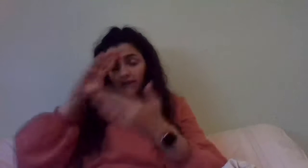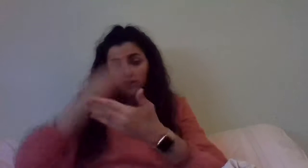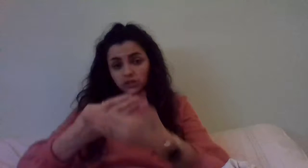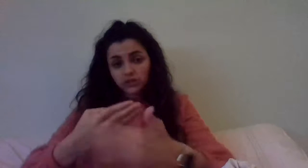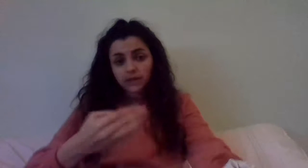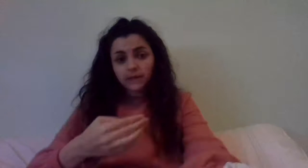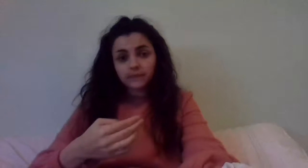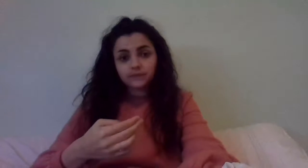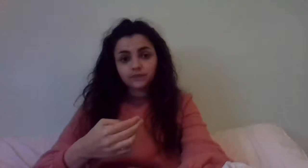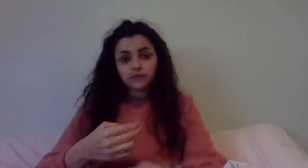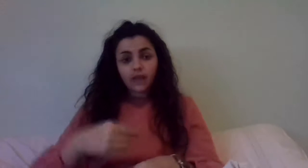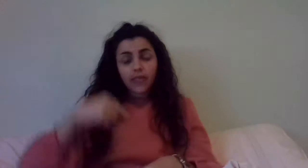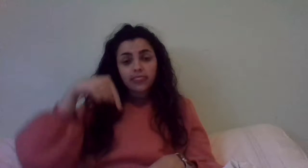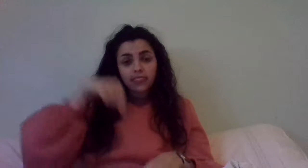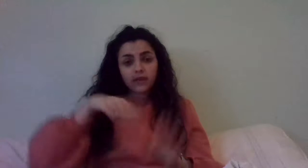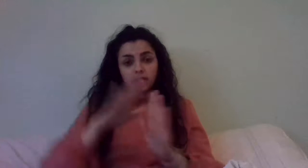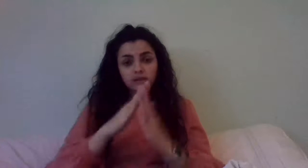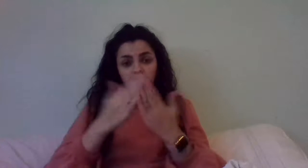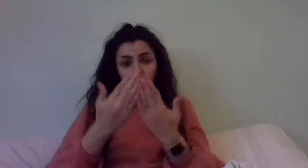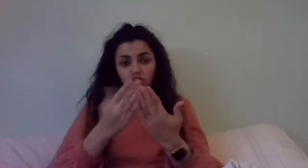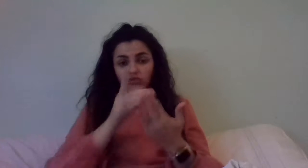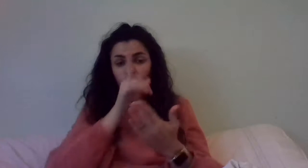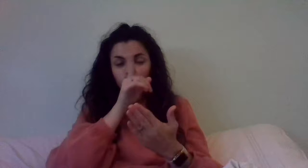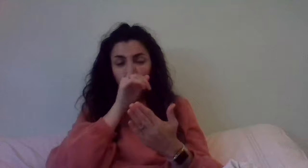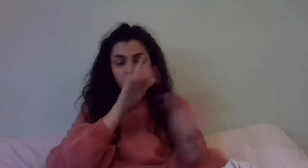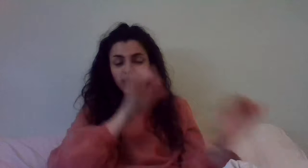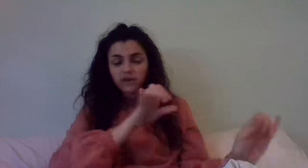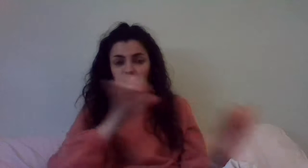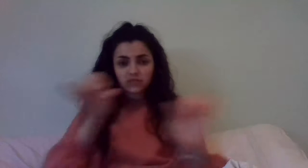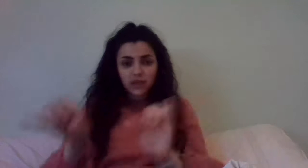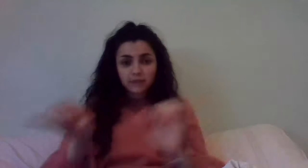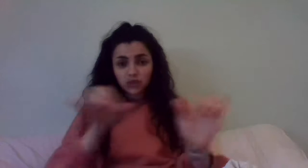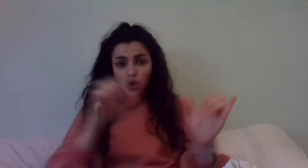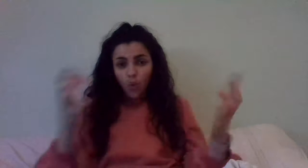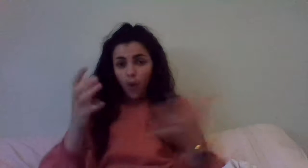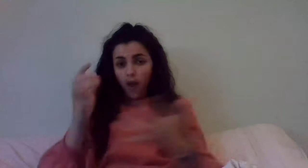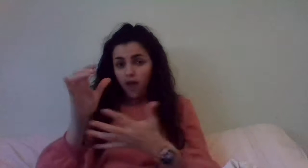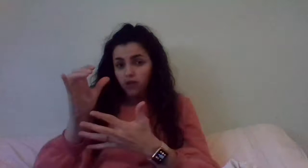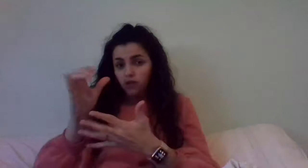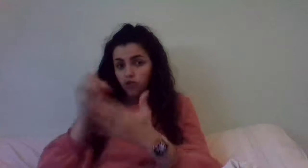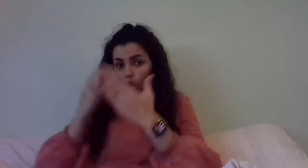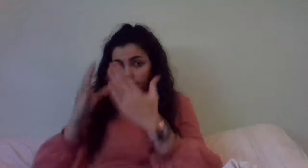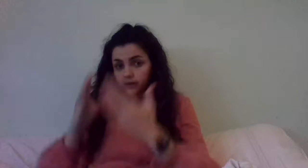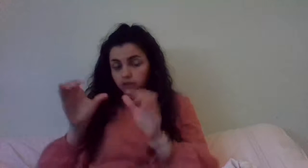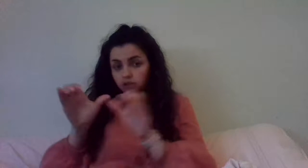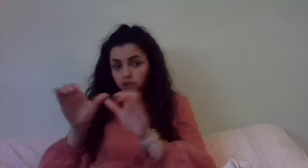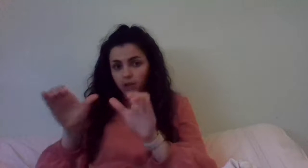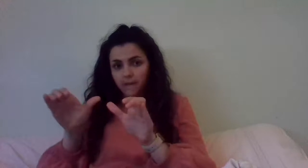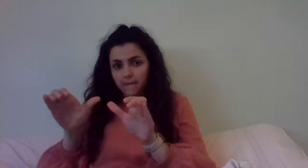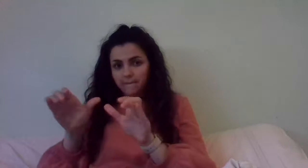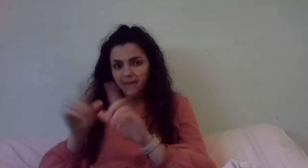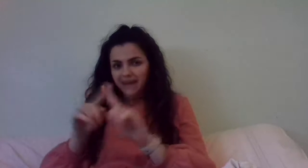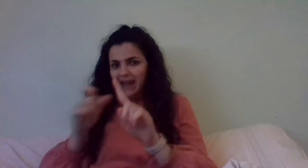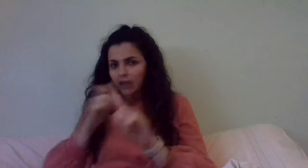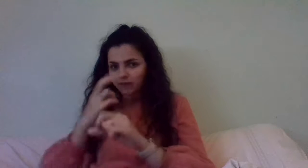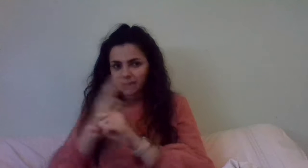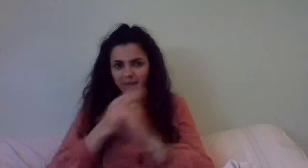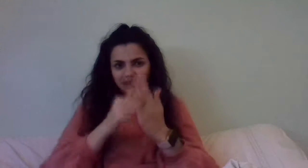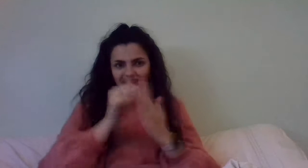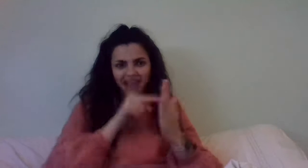similar in a way to what Jacob Lawrence is doing, but instead of using painting, he's using photographs. As I mentioned